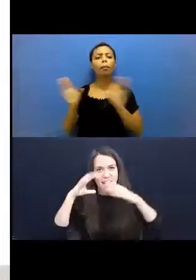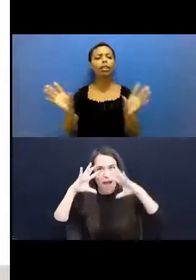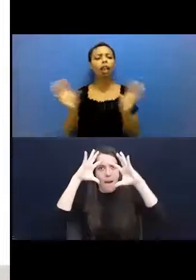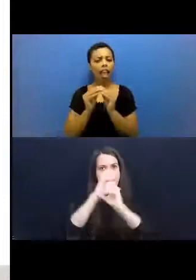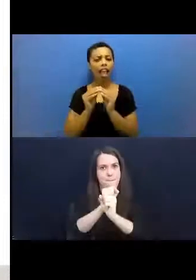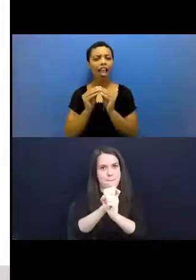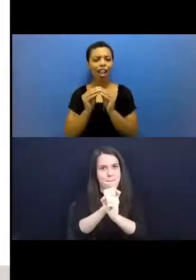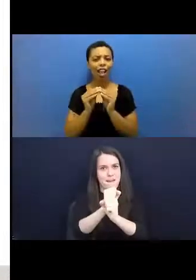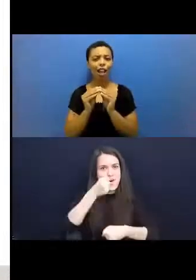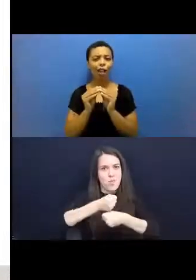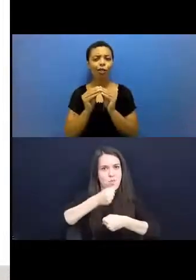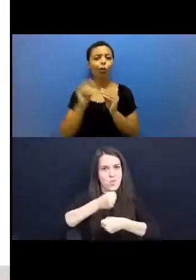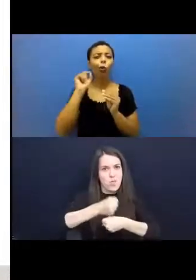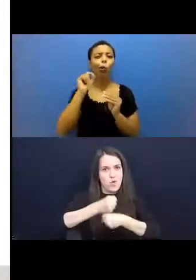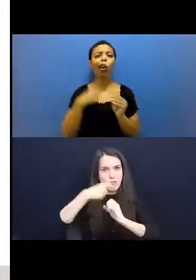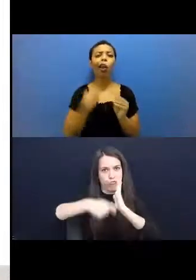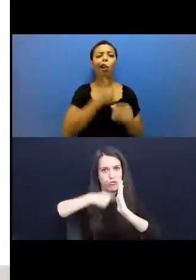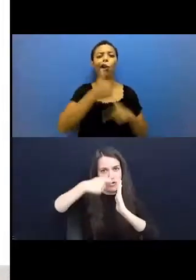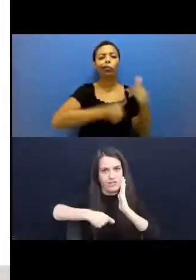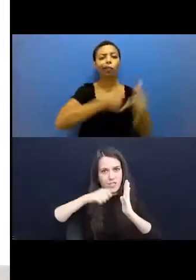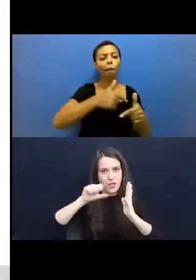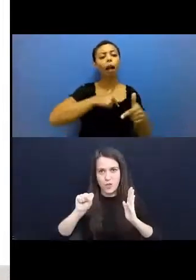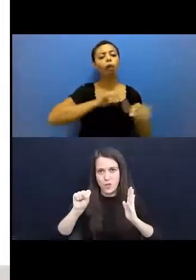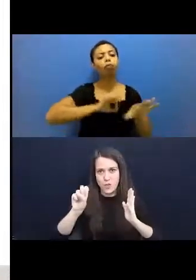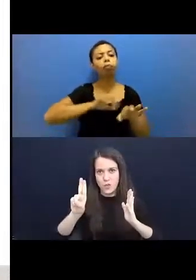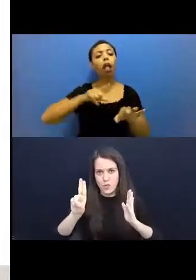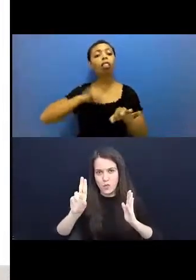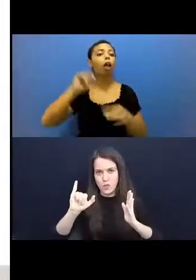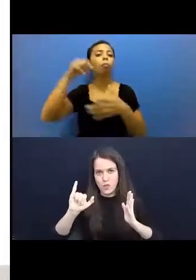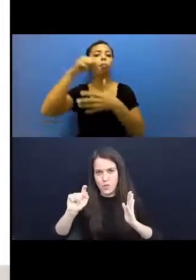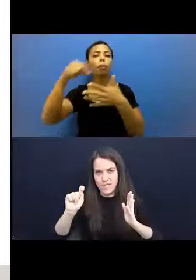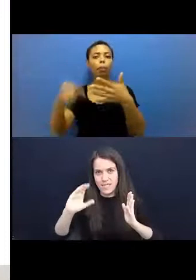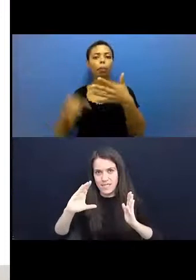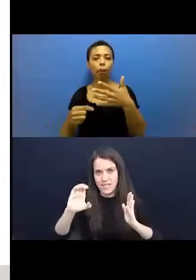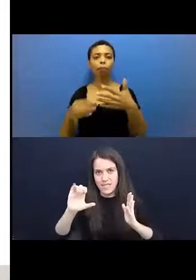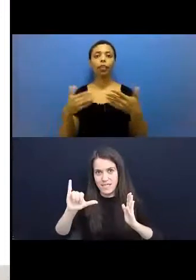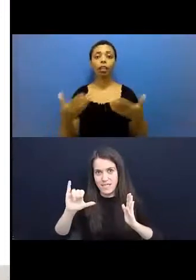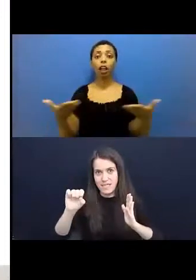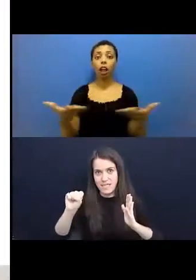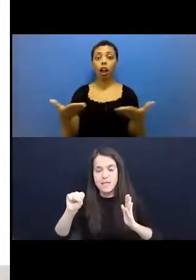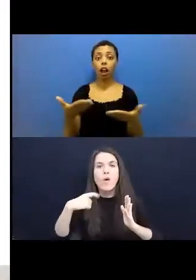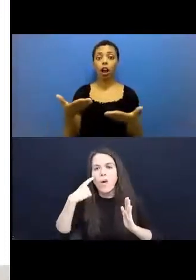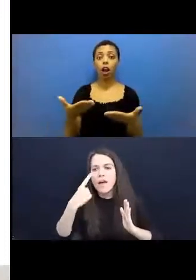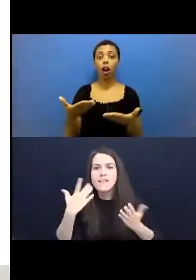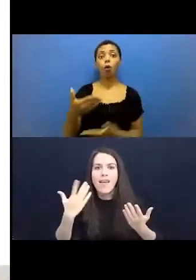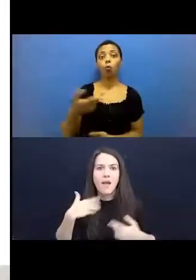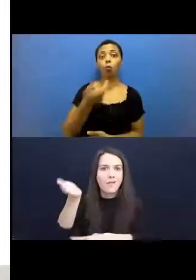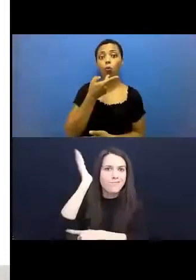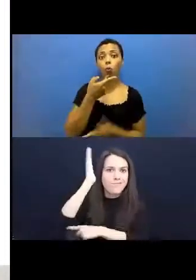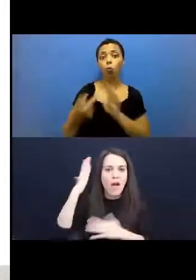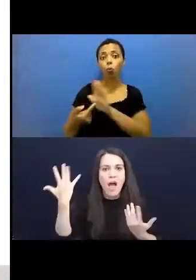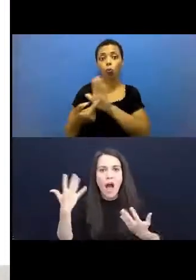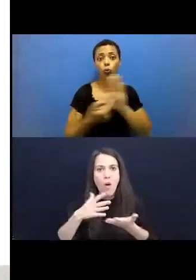Suitcase project. So during my talk, I showed different examples of how haptic